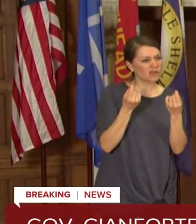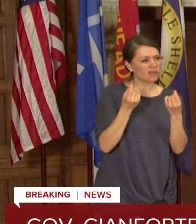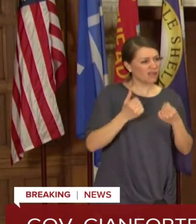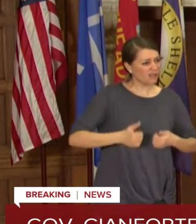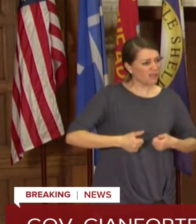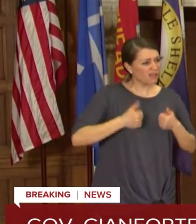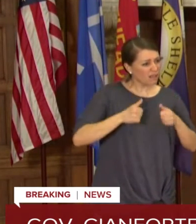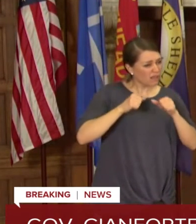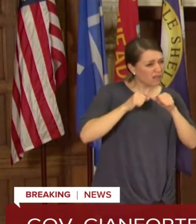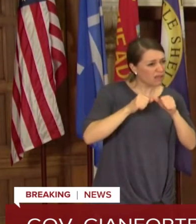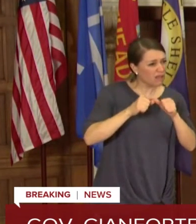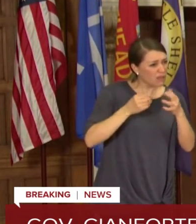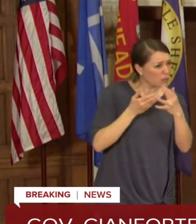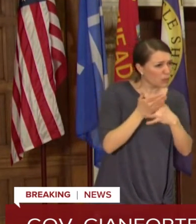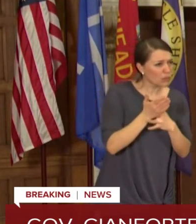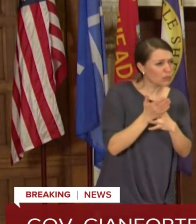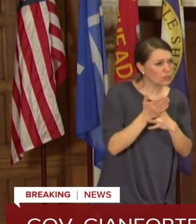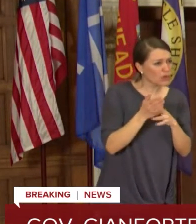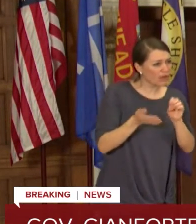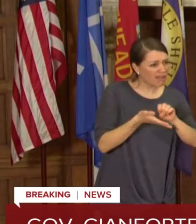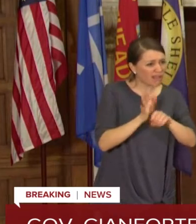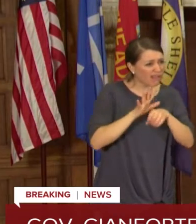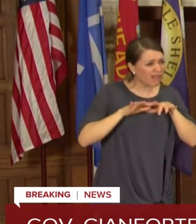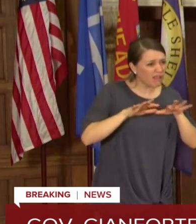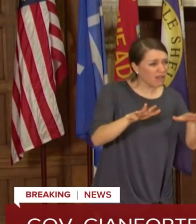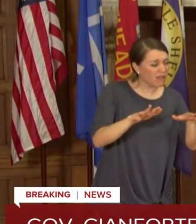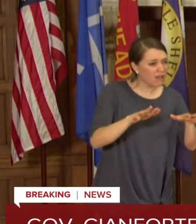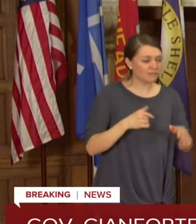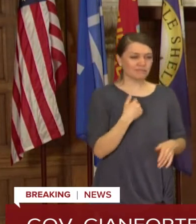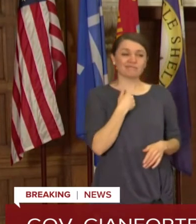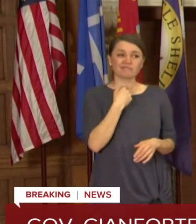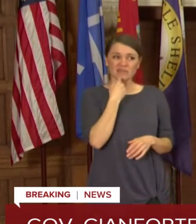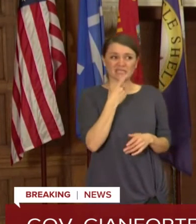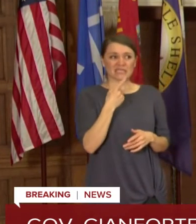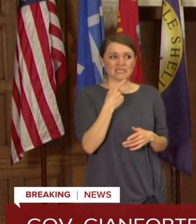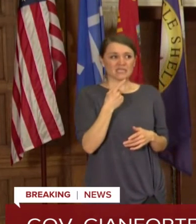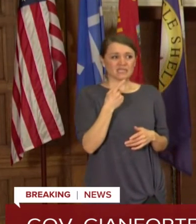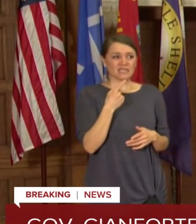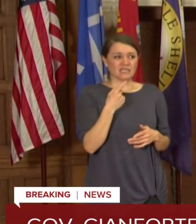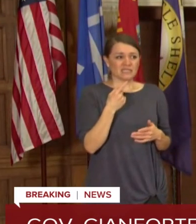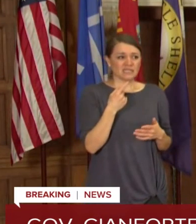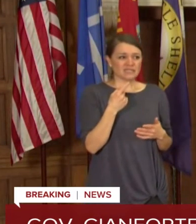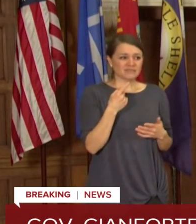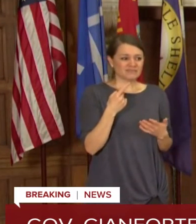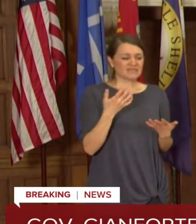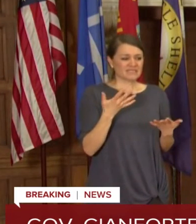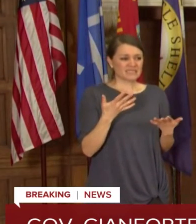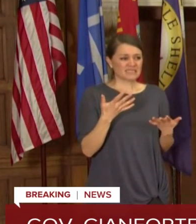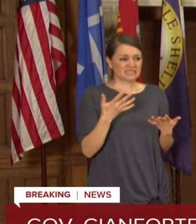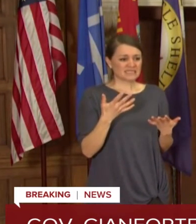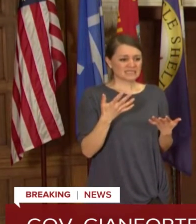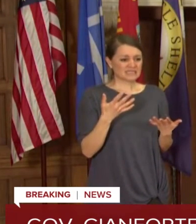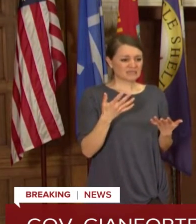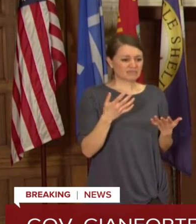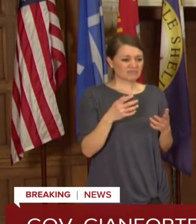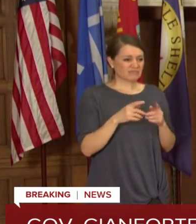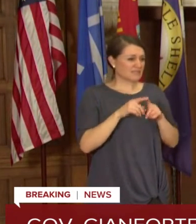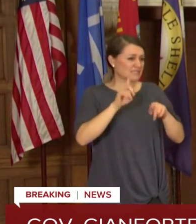through the COVID pandemic. And I can tell you that it's a bit of a mixed bag at best.